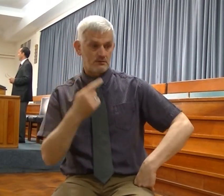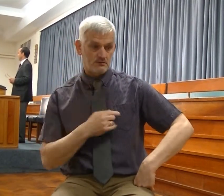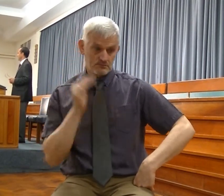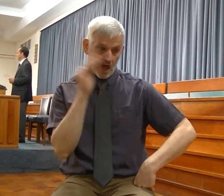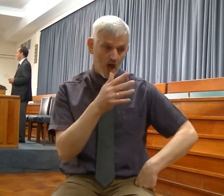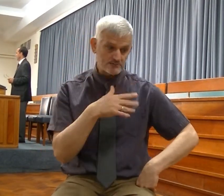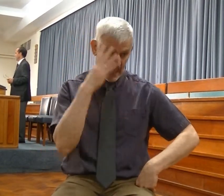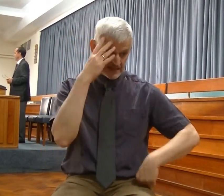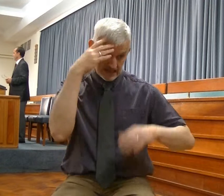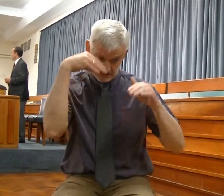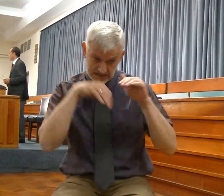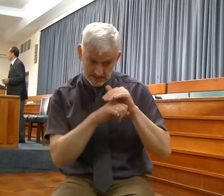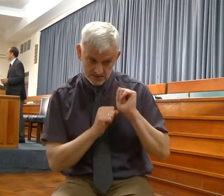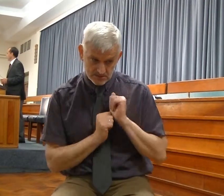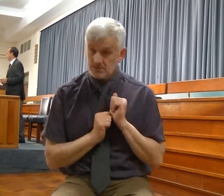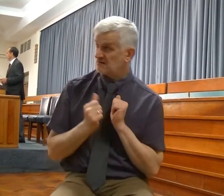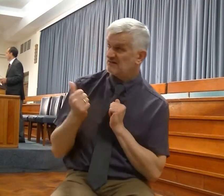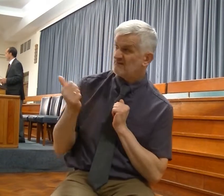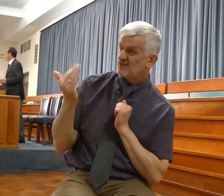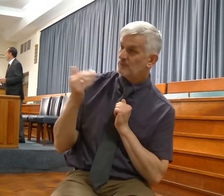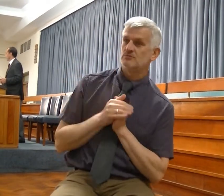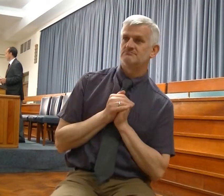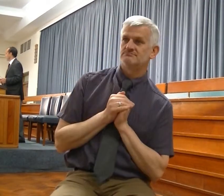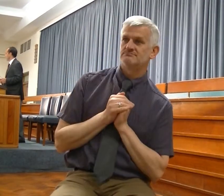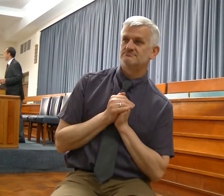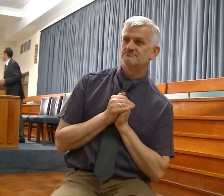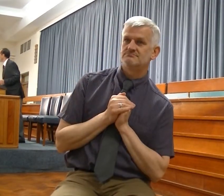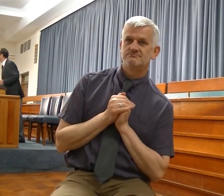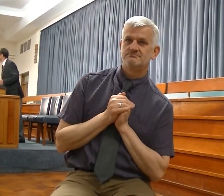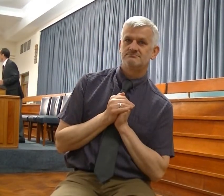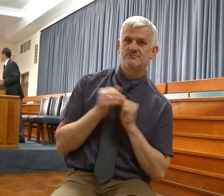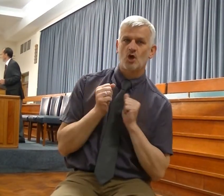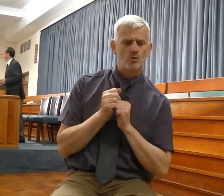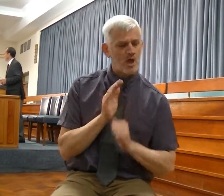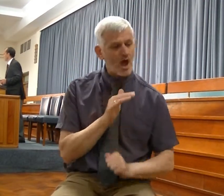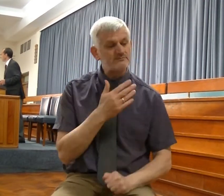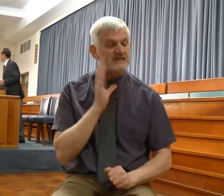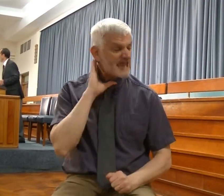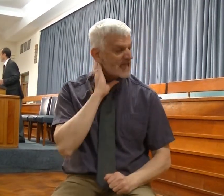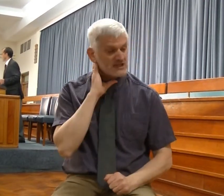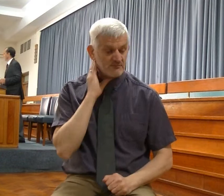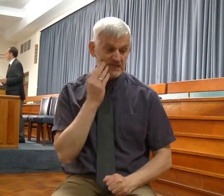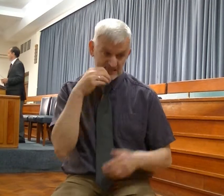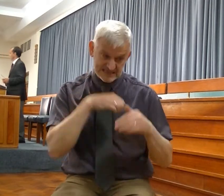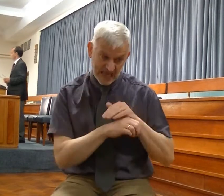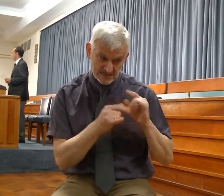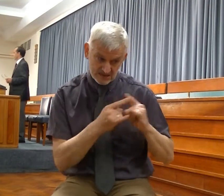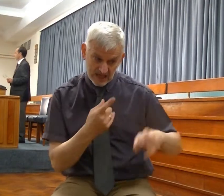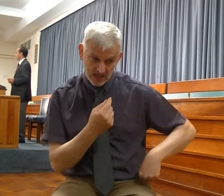"Yes, you can put your head." It was very cold. And soon he asked again, "Can I put my neck, my long